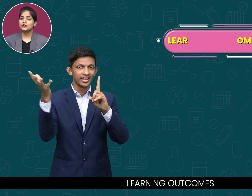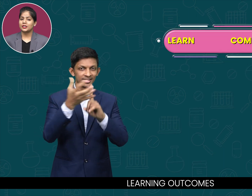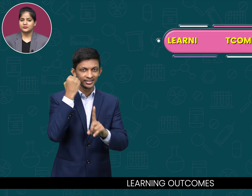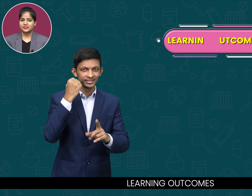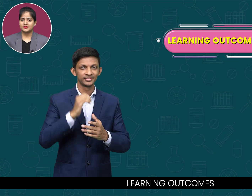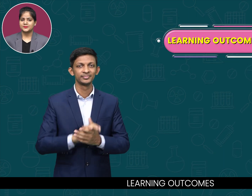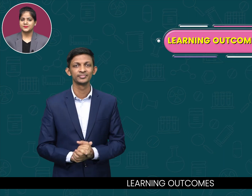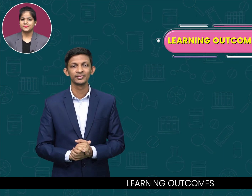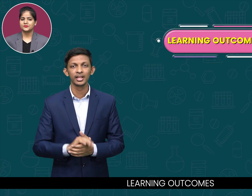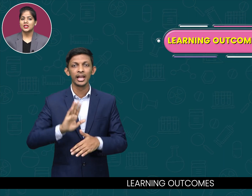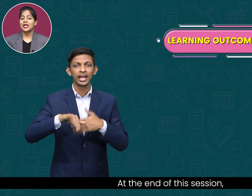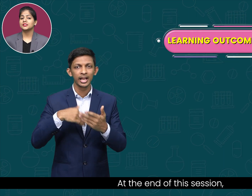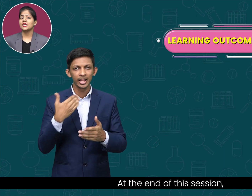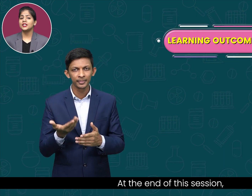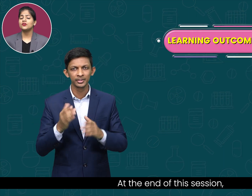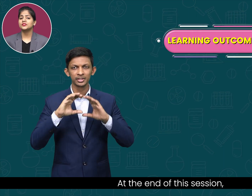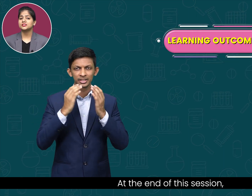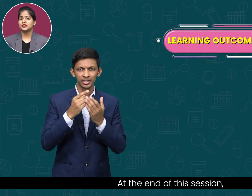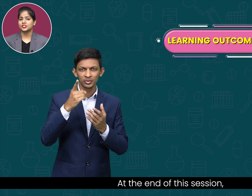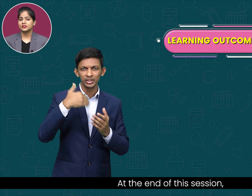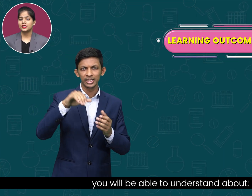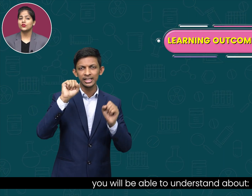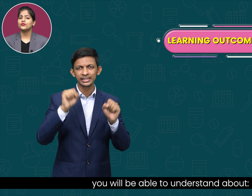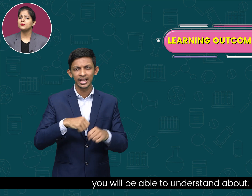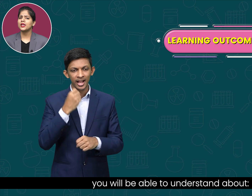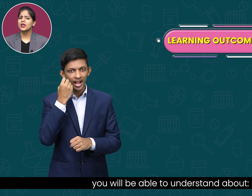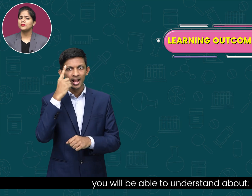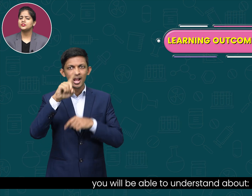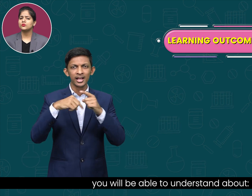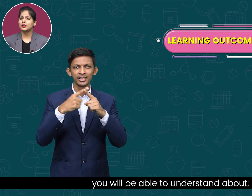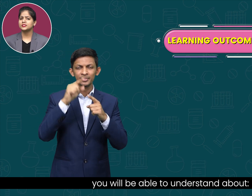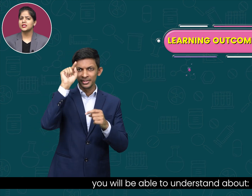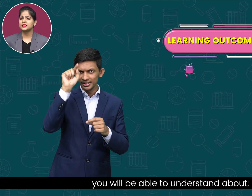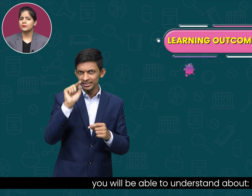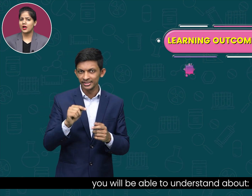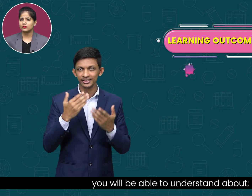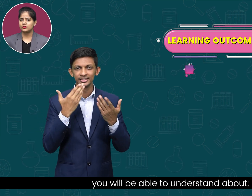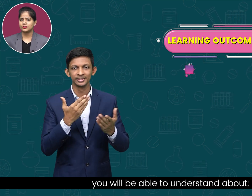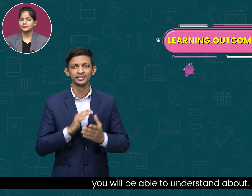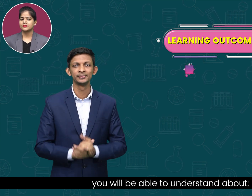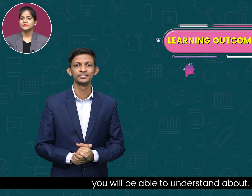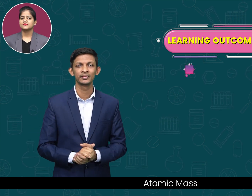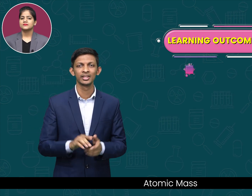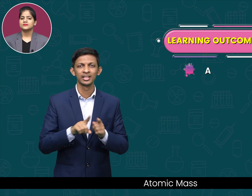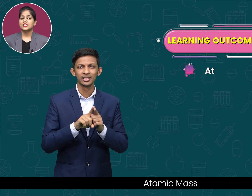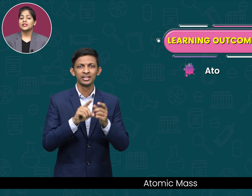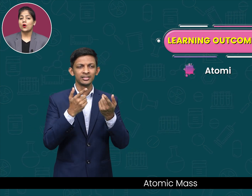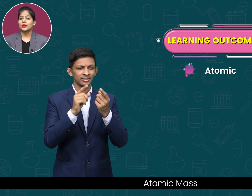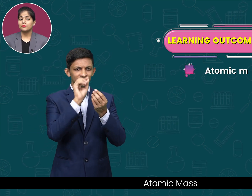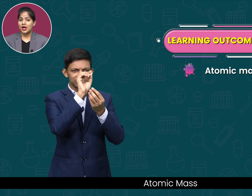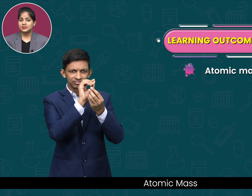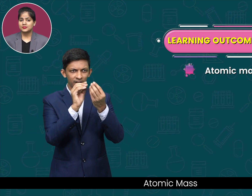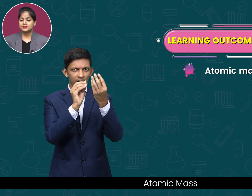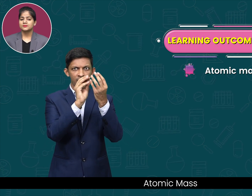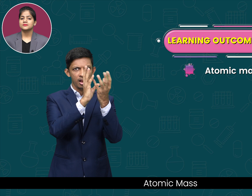Learning outcomes. At the end of this session, you will be able to understand about